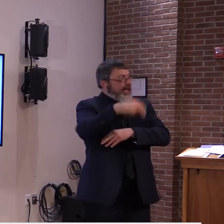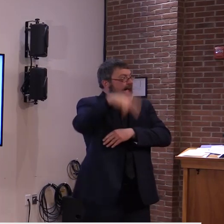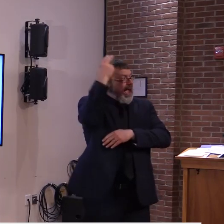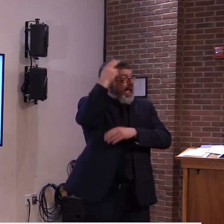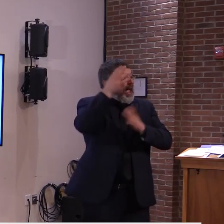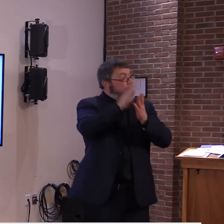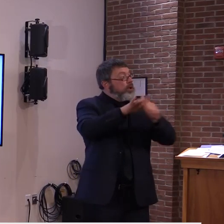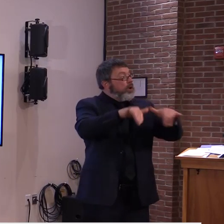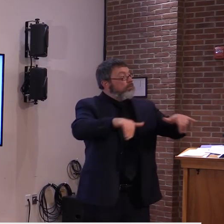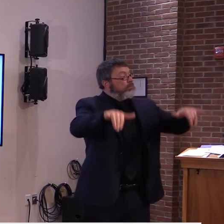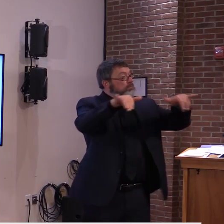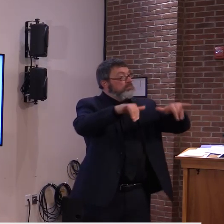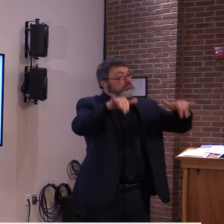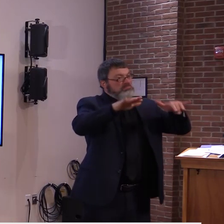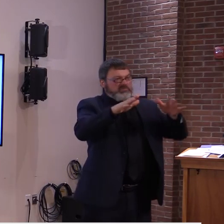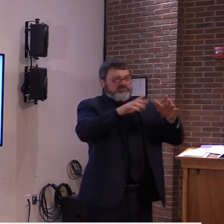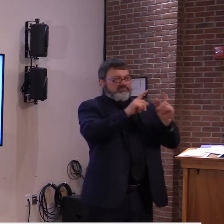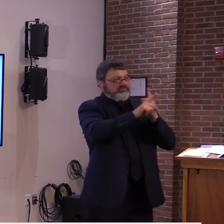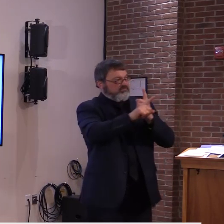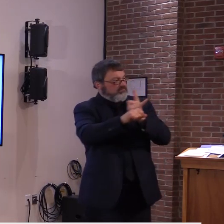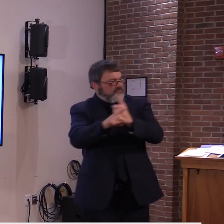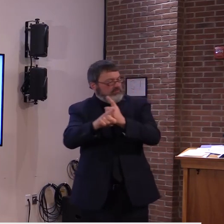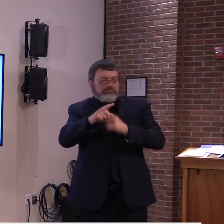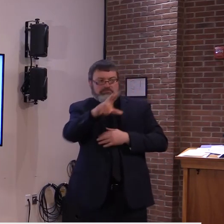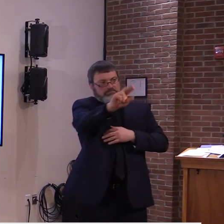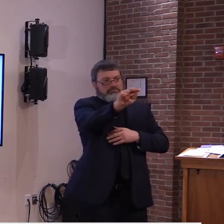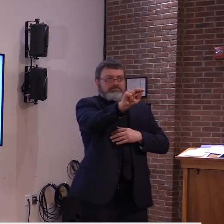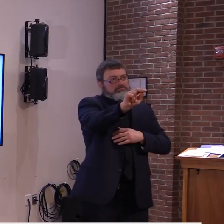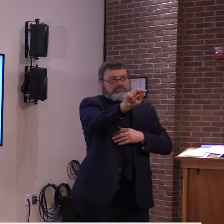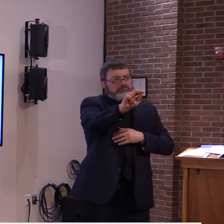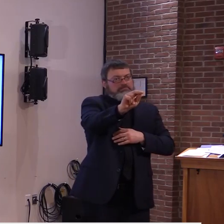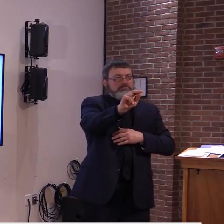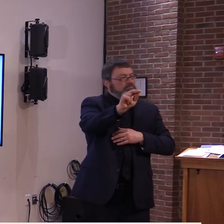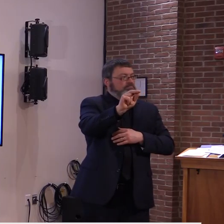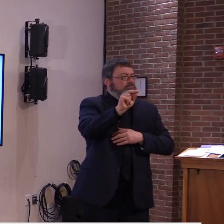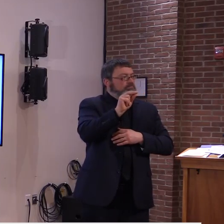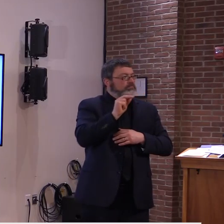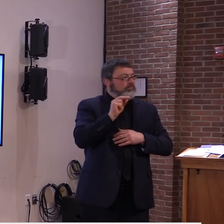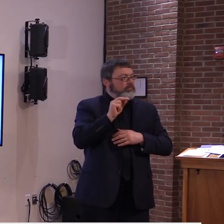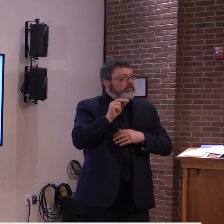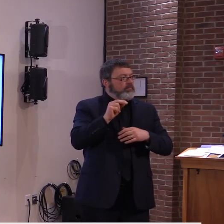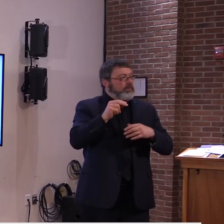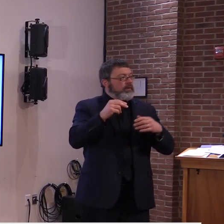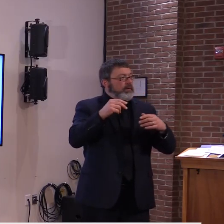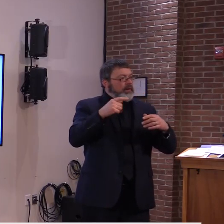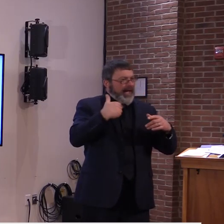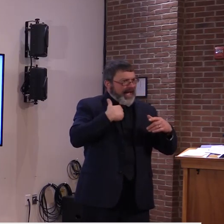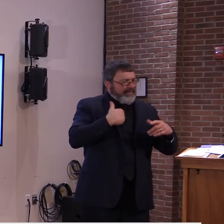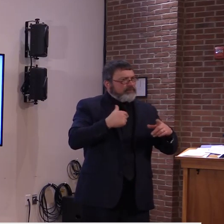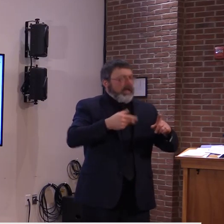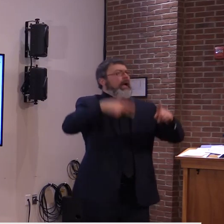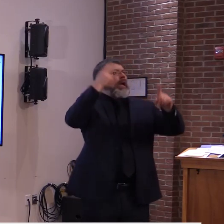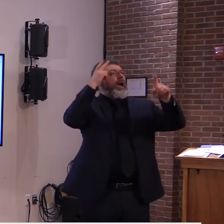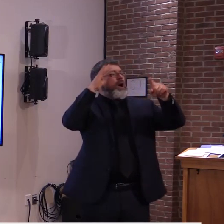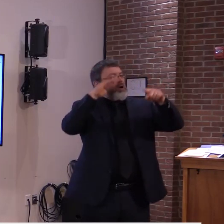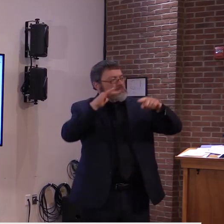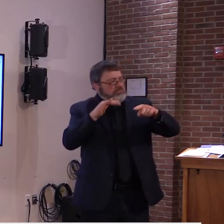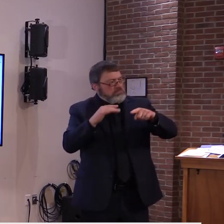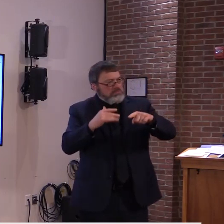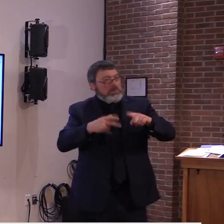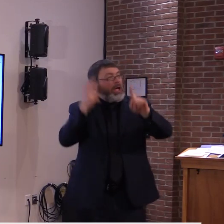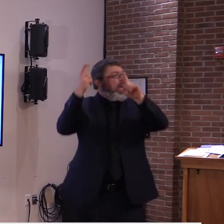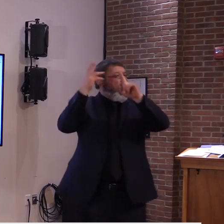had a change in the counts, and one day does not make a trend either. At the same time, when